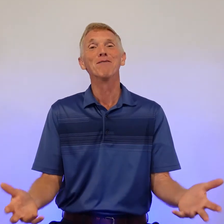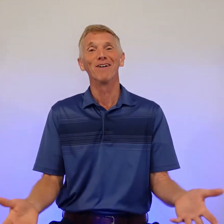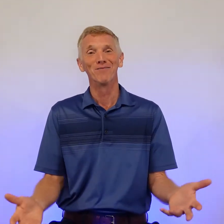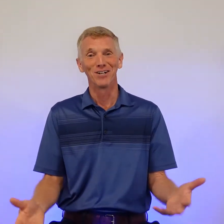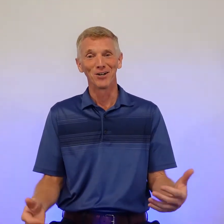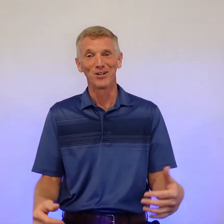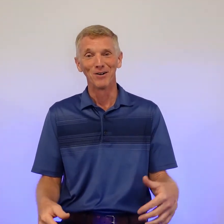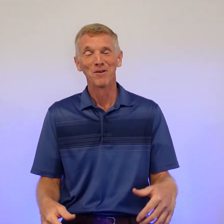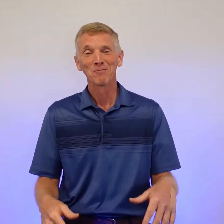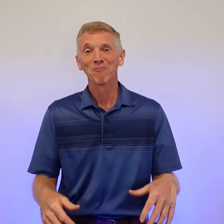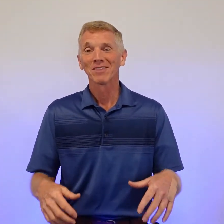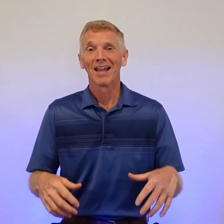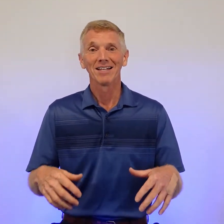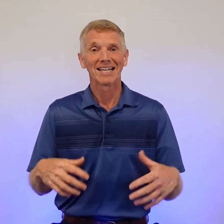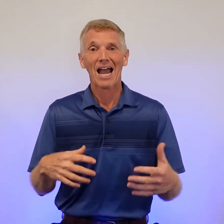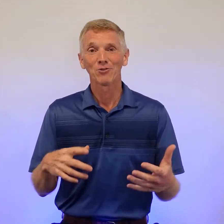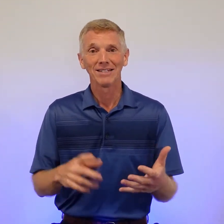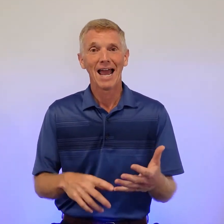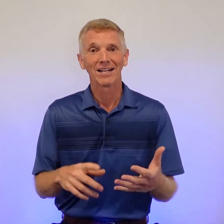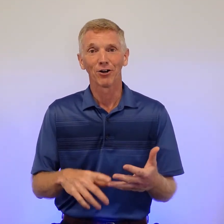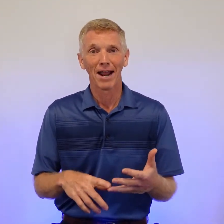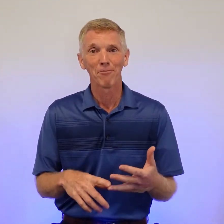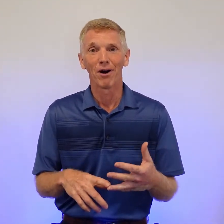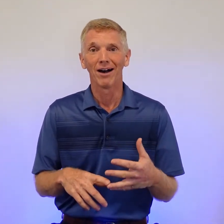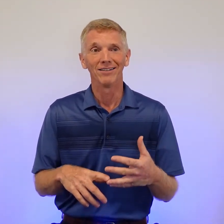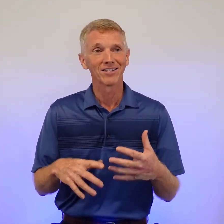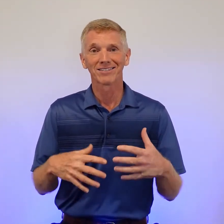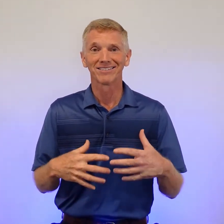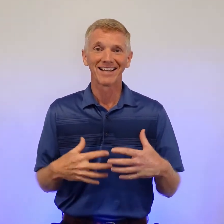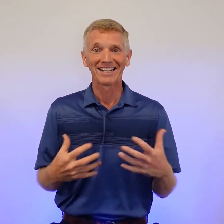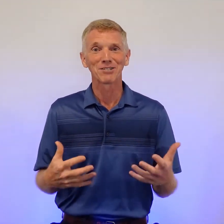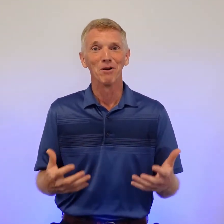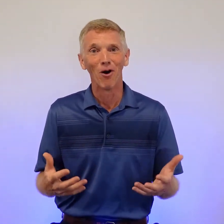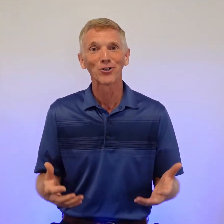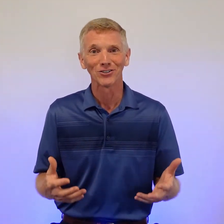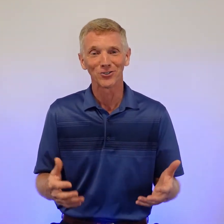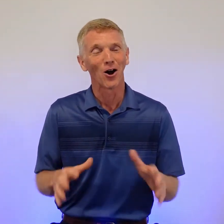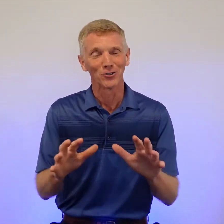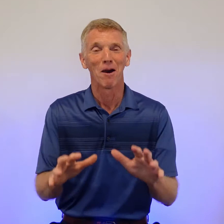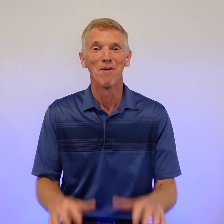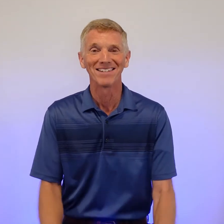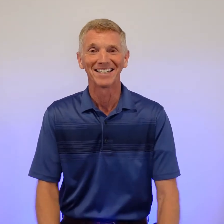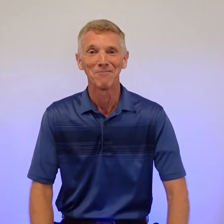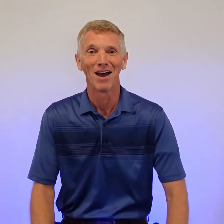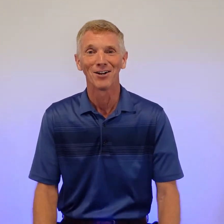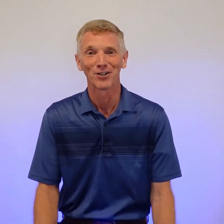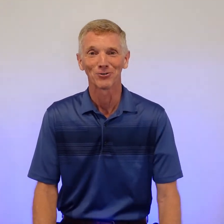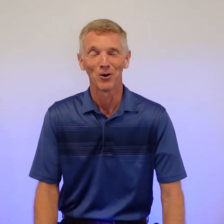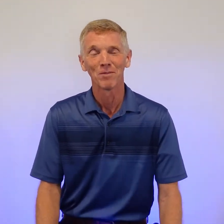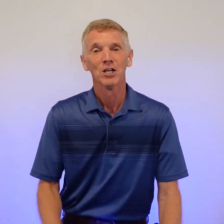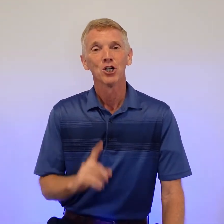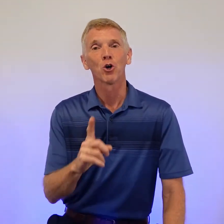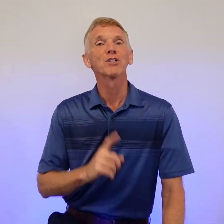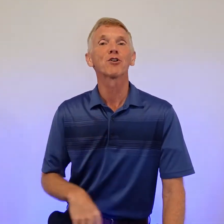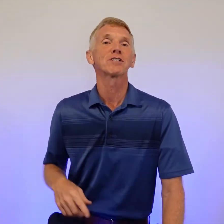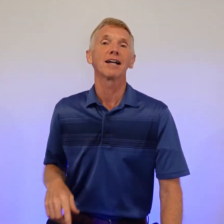fun video to do. As a guy who's a dad and a grandpa, this kind of gets me emotional, so I'll do my best to keep that under control. So let's first